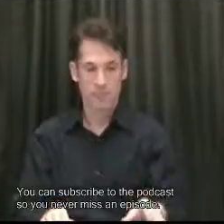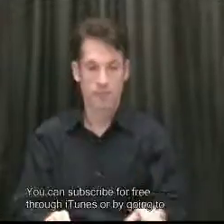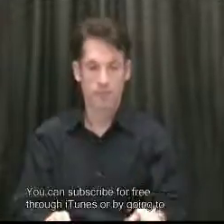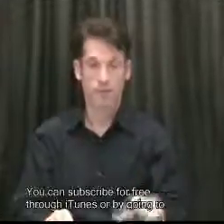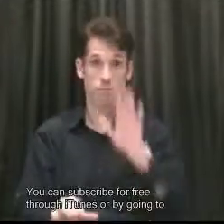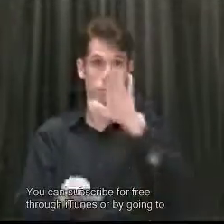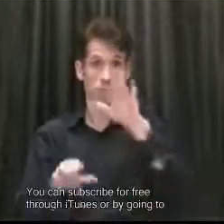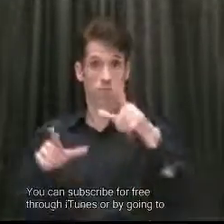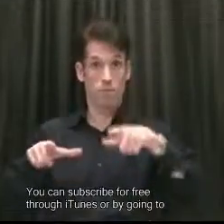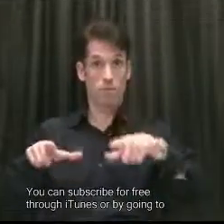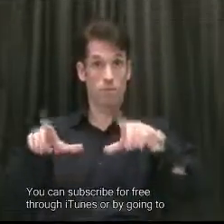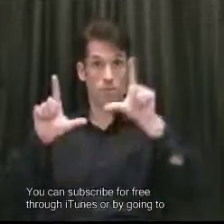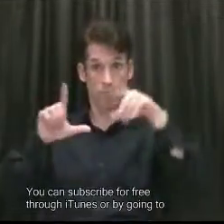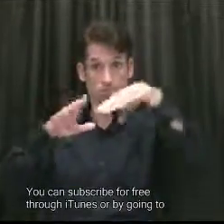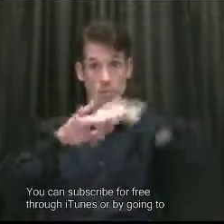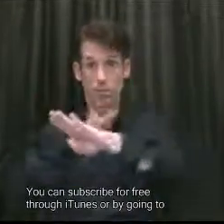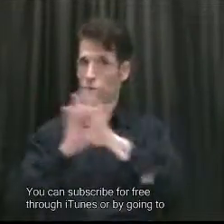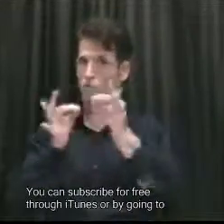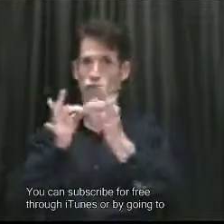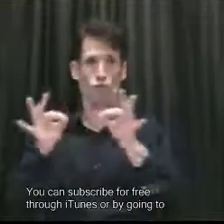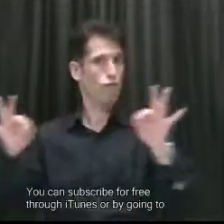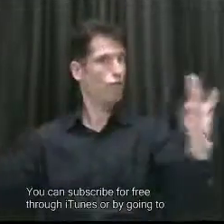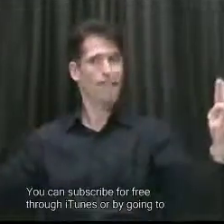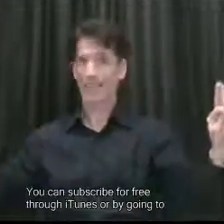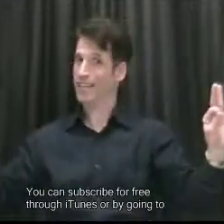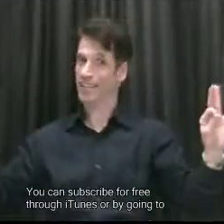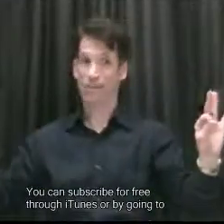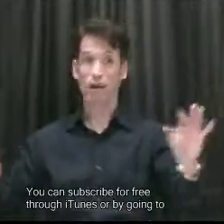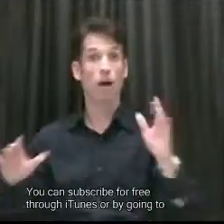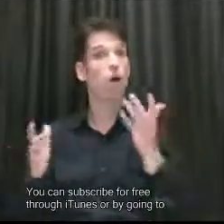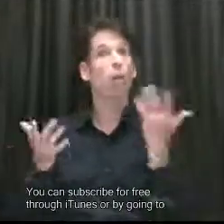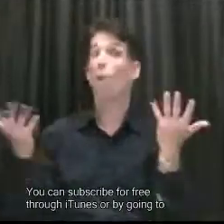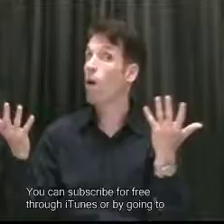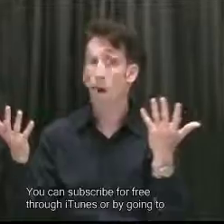You can subscribe for free through iTunes or by going to